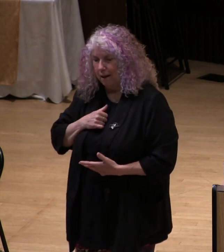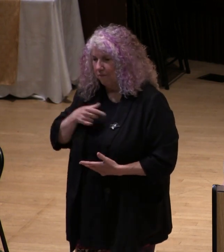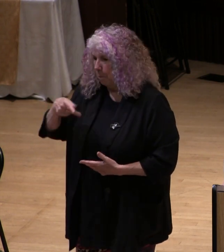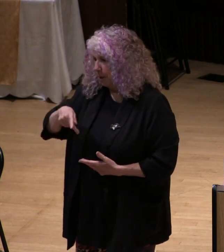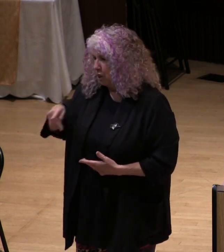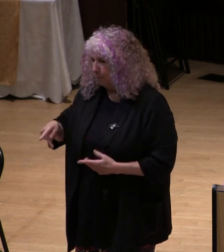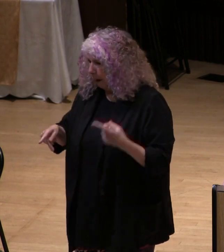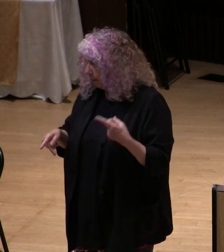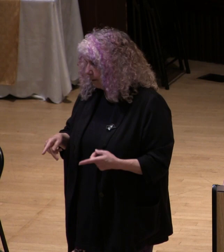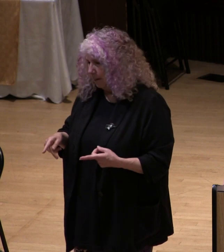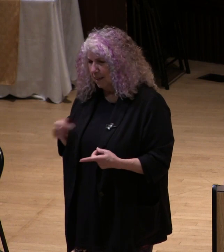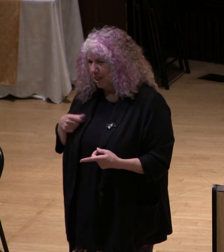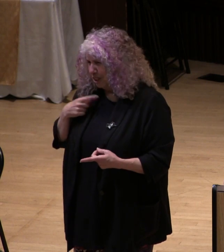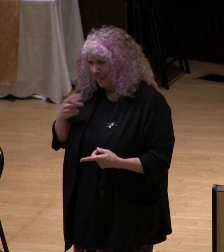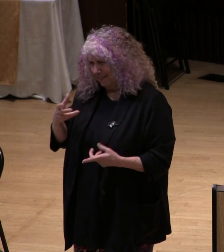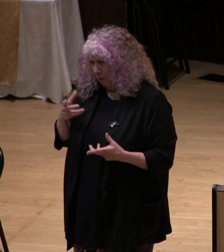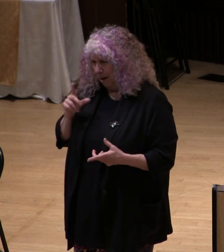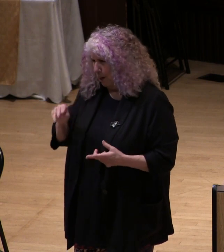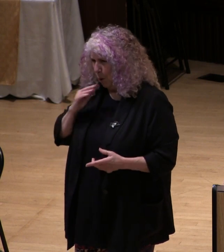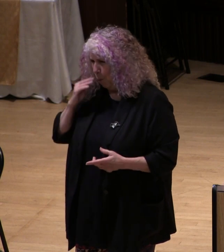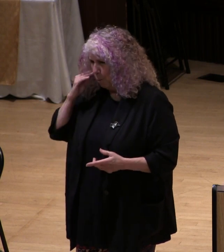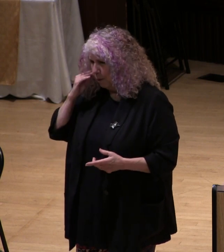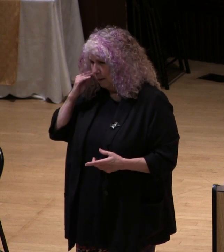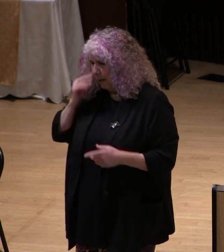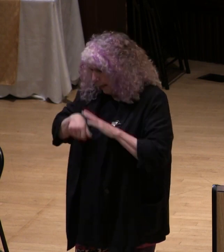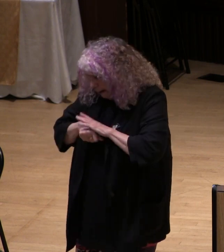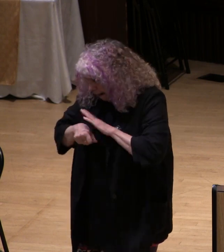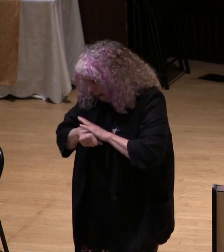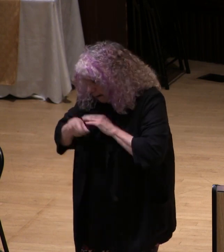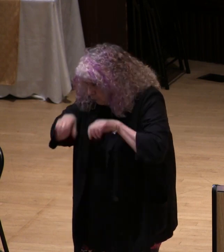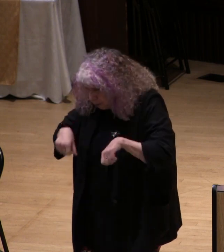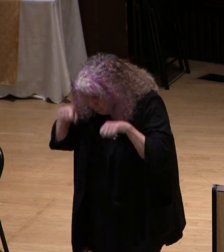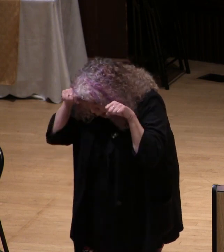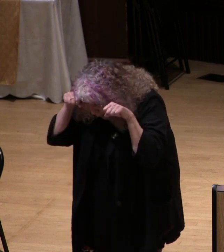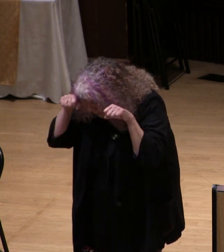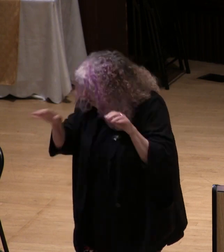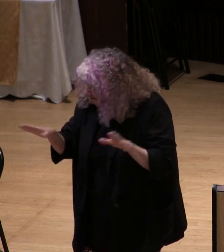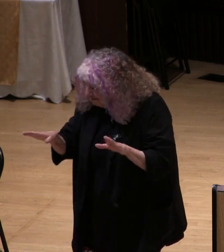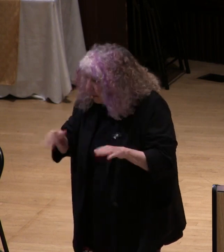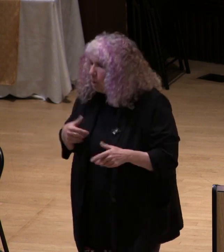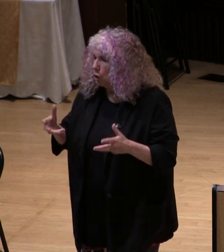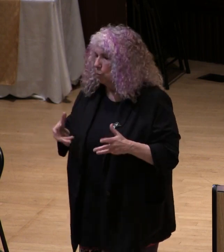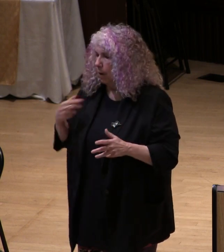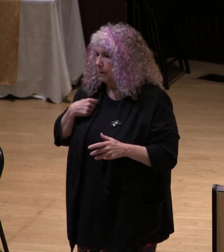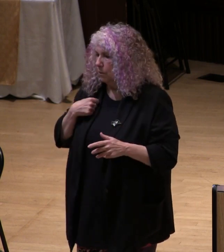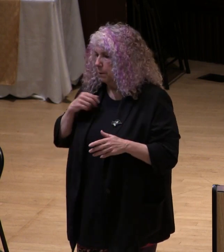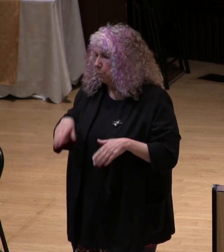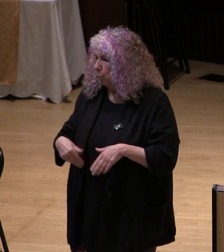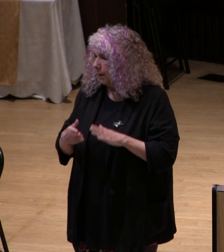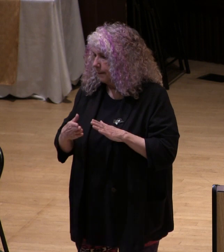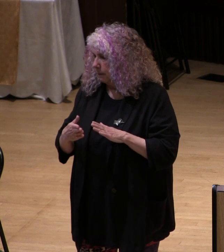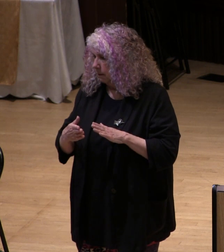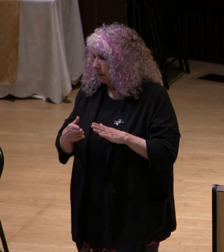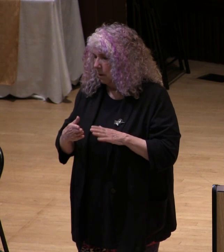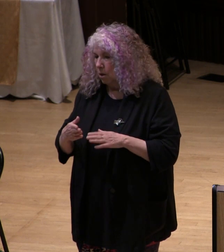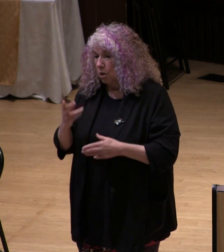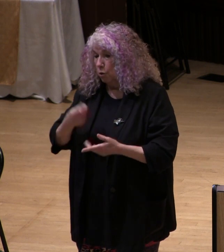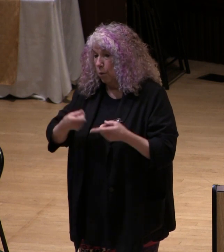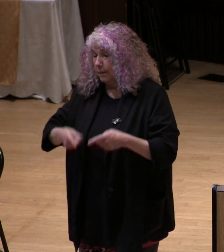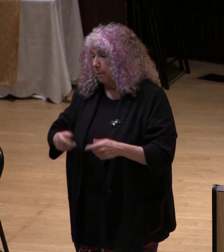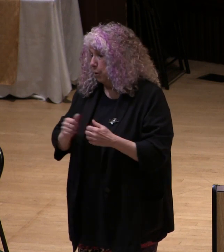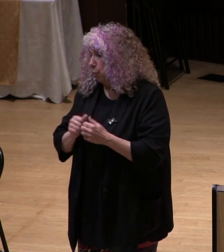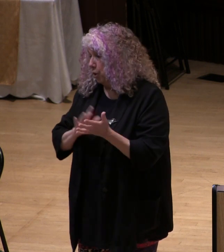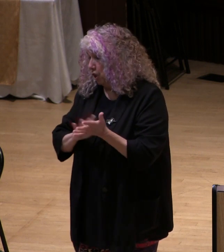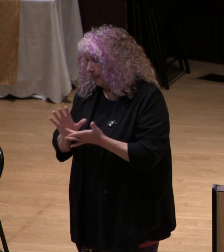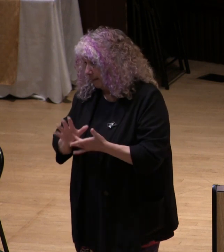Pilate. She does not want to go home and hide under a blanket. She wants to be present to what is